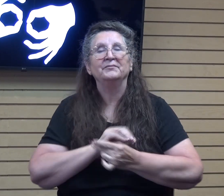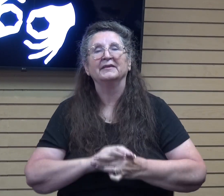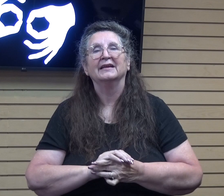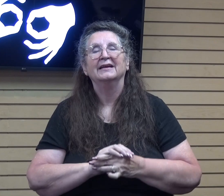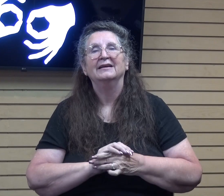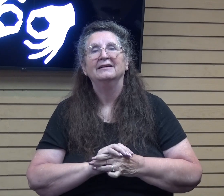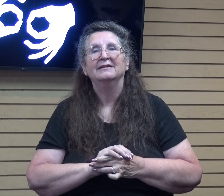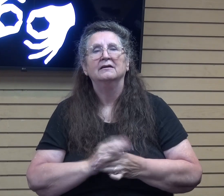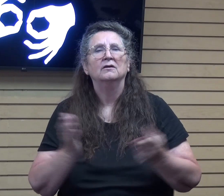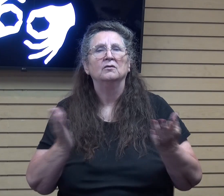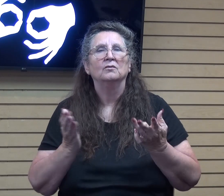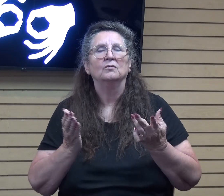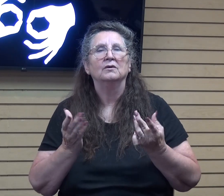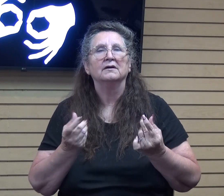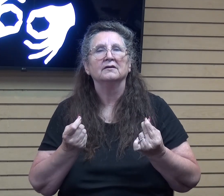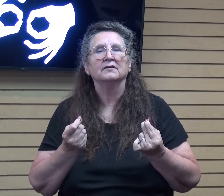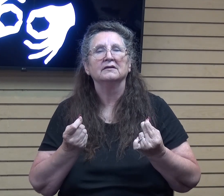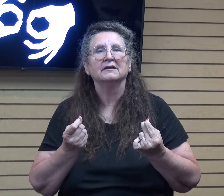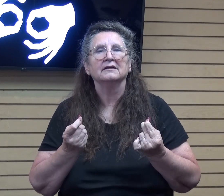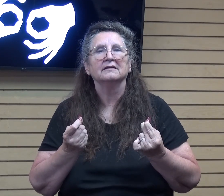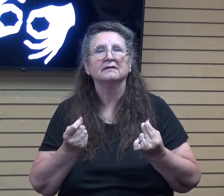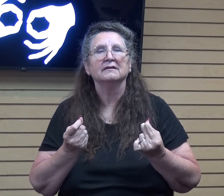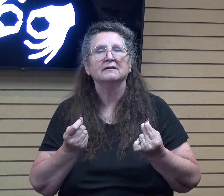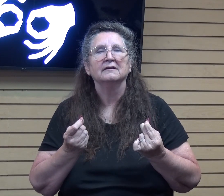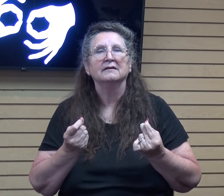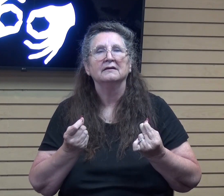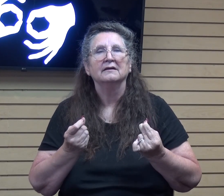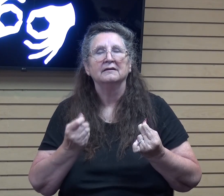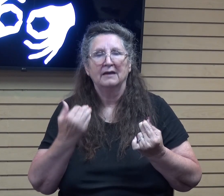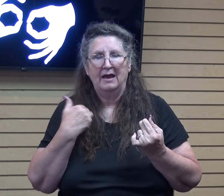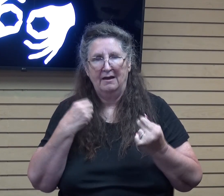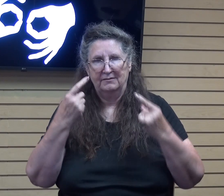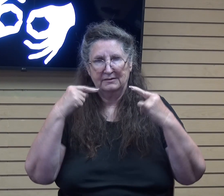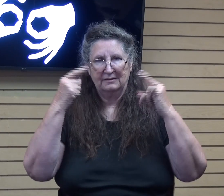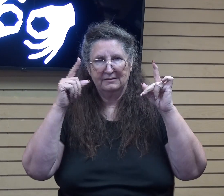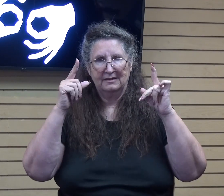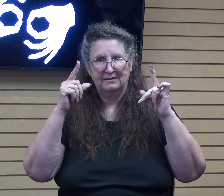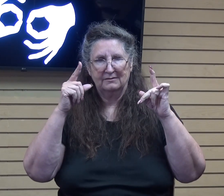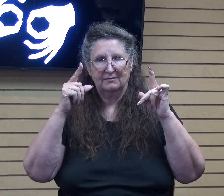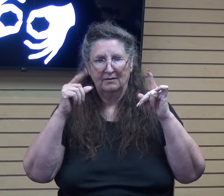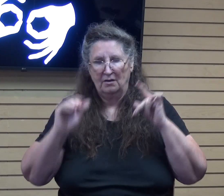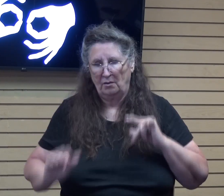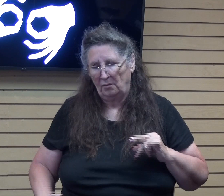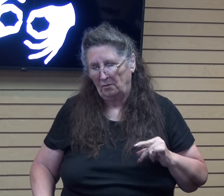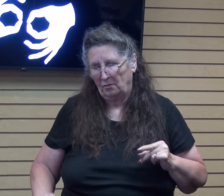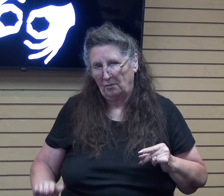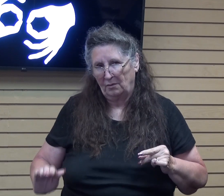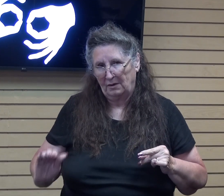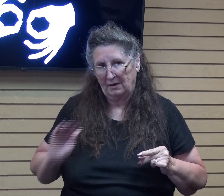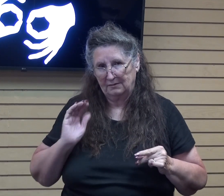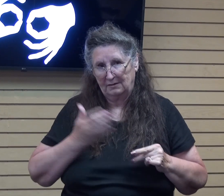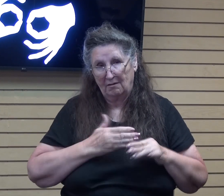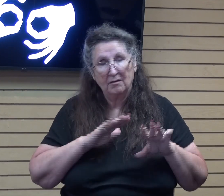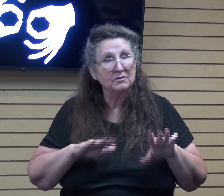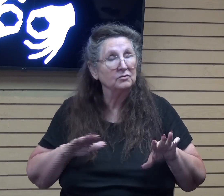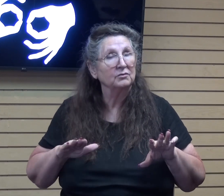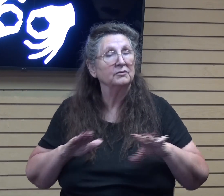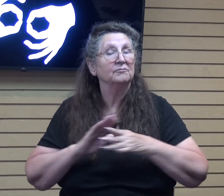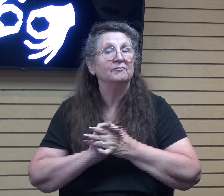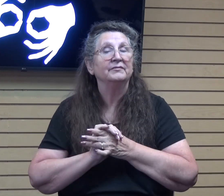What does it take to have a good success when it comes to raising our children, your